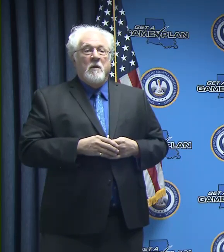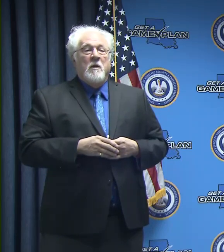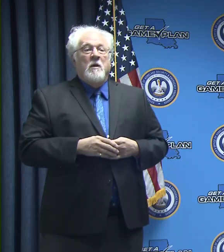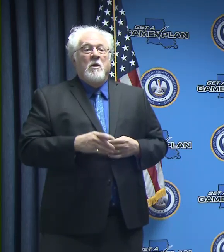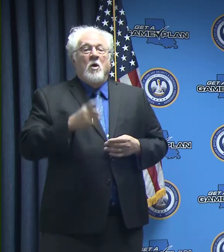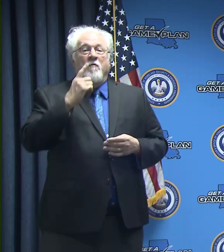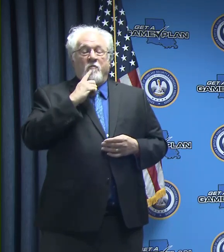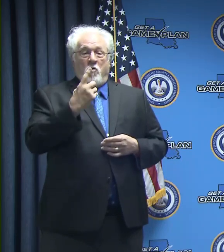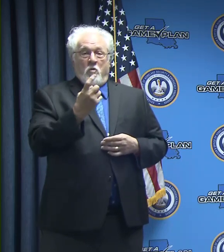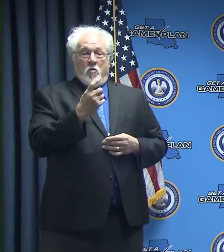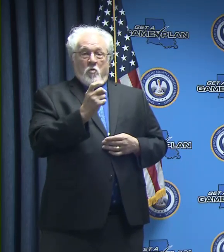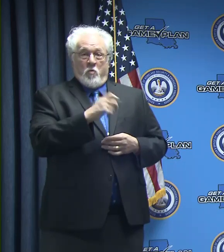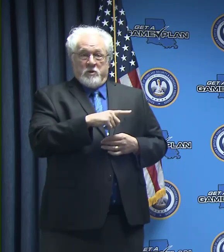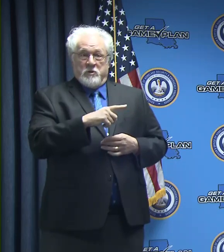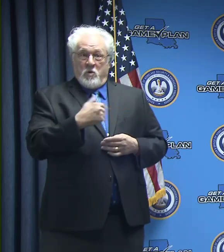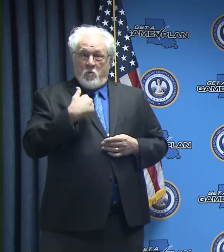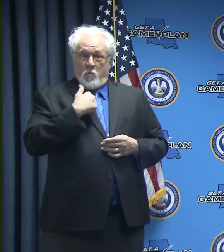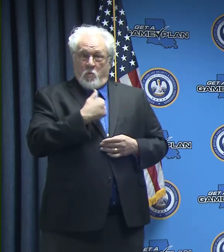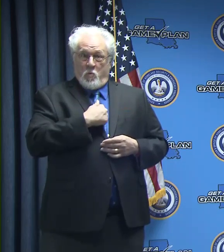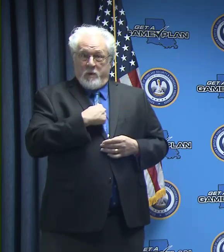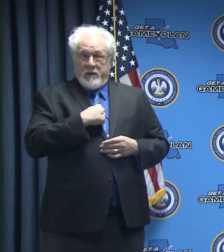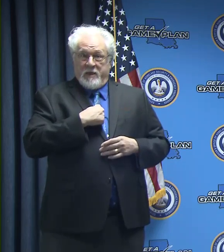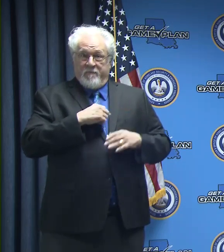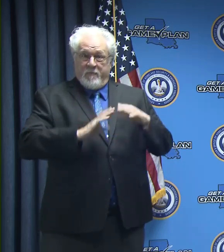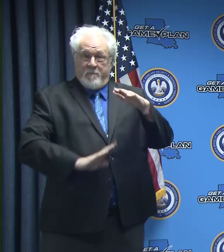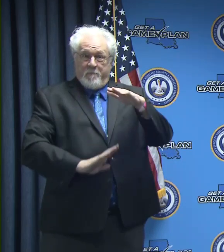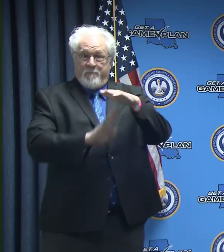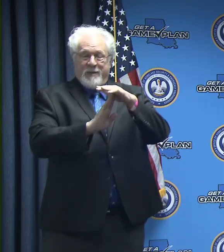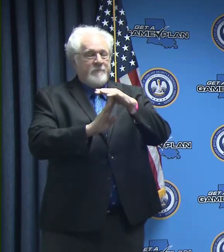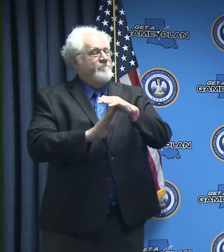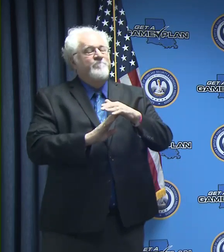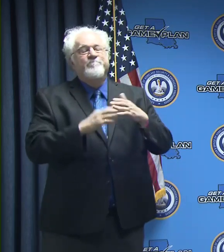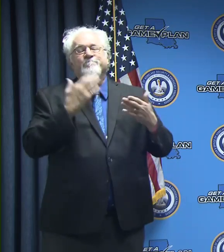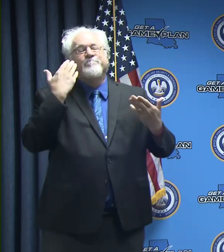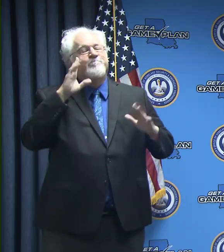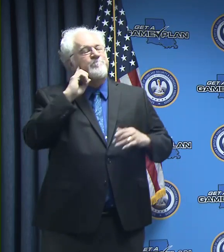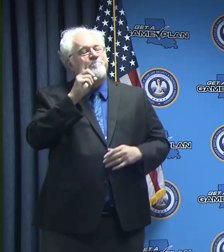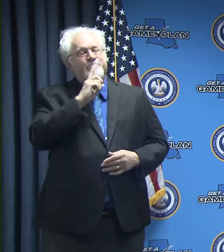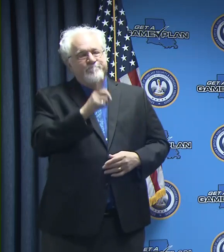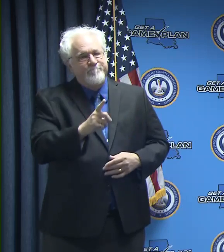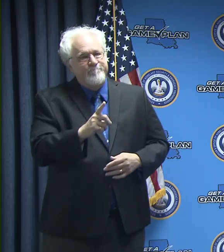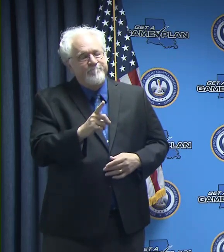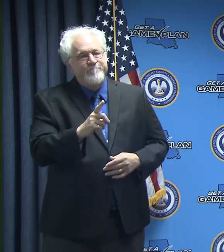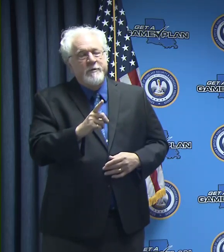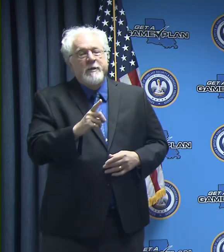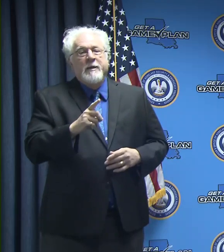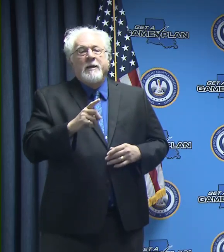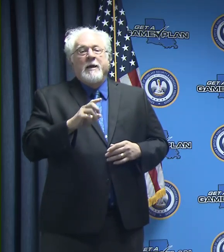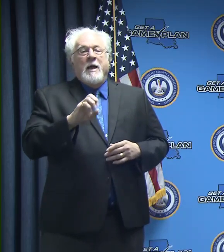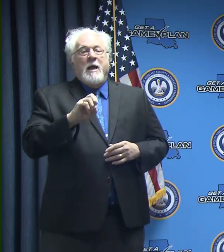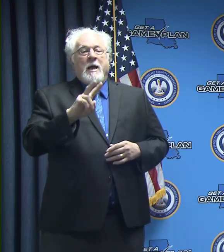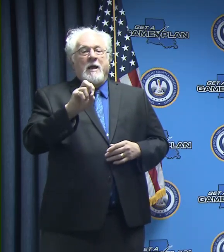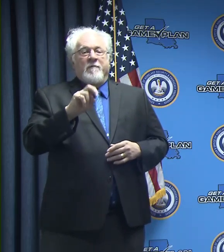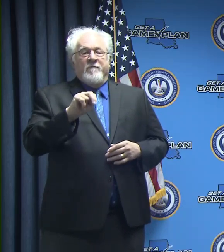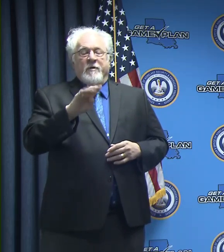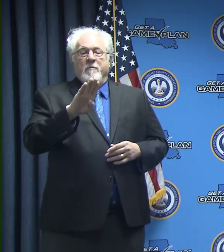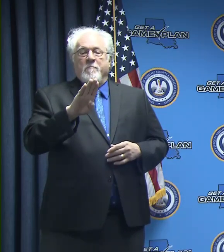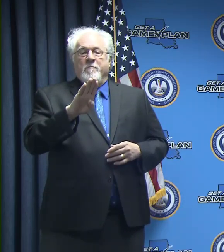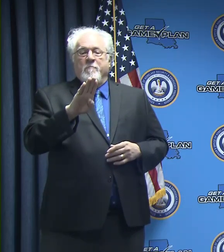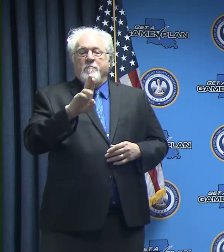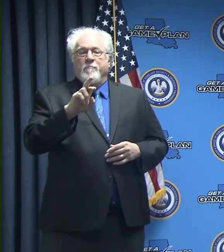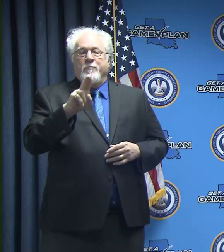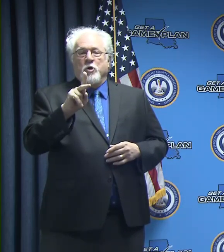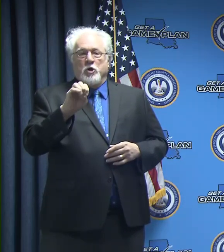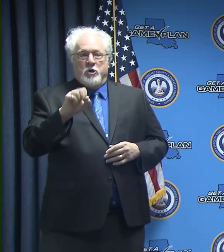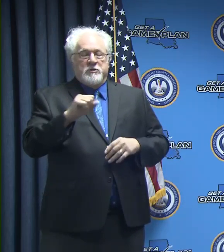for the question of whether we have actually peaked, it's obviously too soon to know for sure. Even Dr. Deborah Birx this morning on the